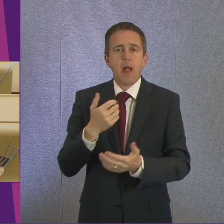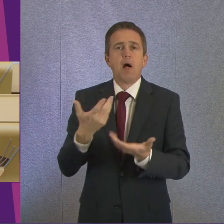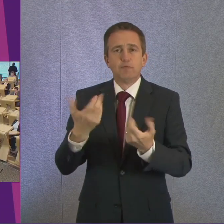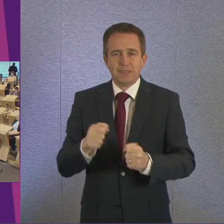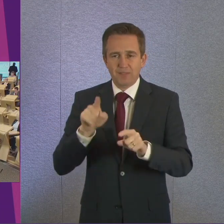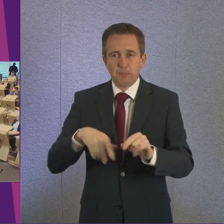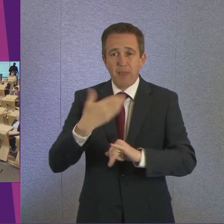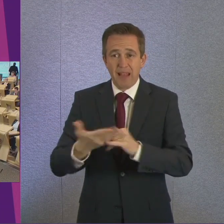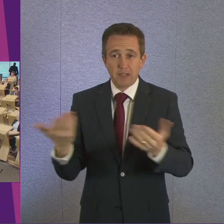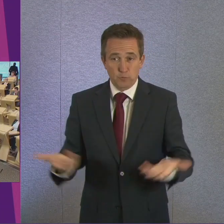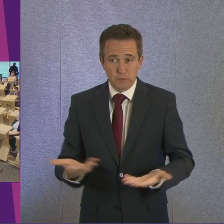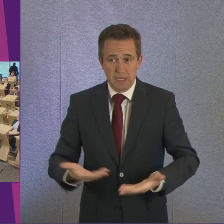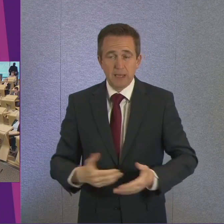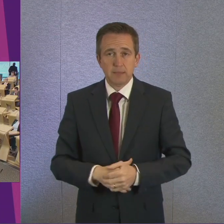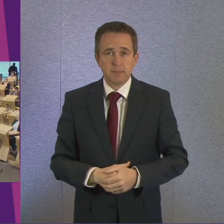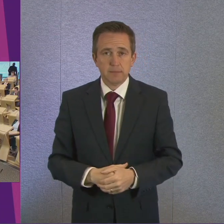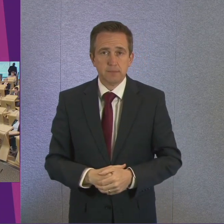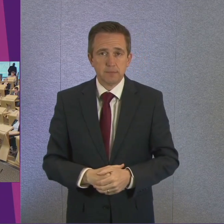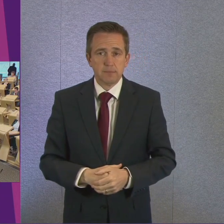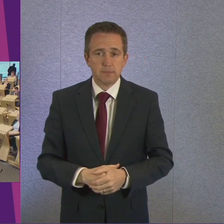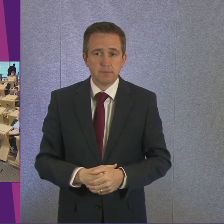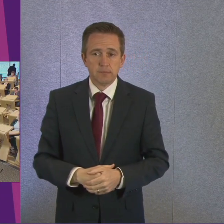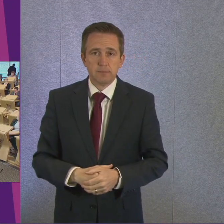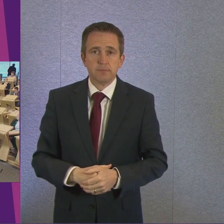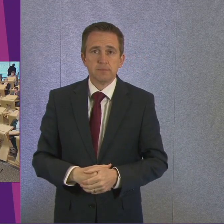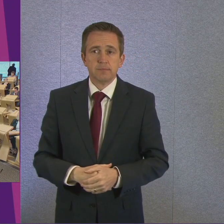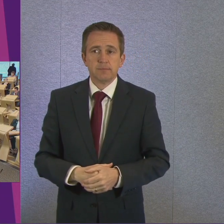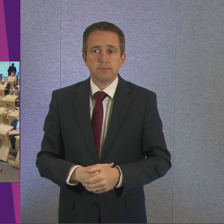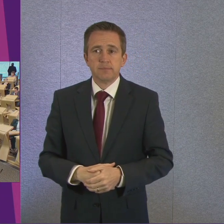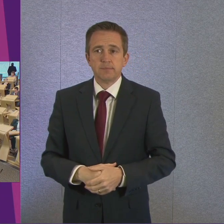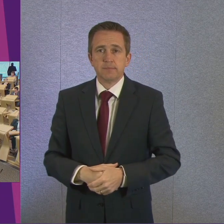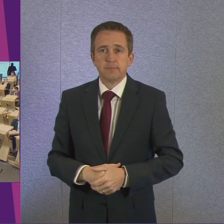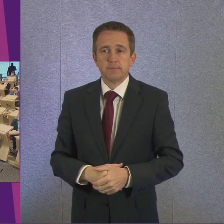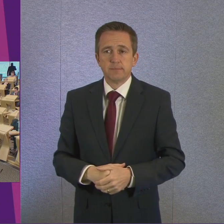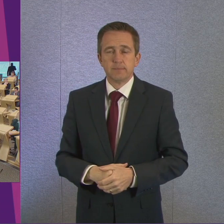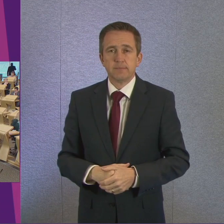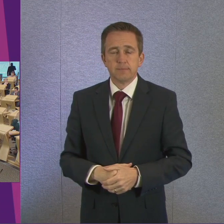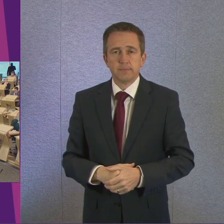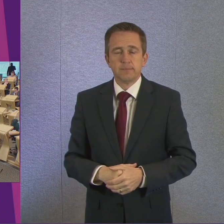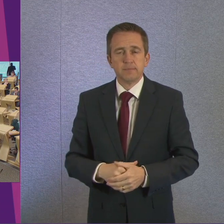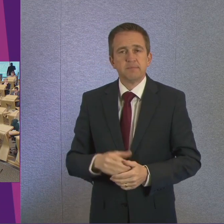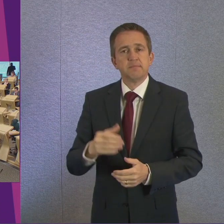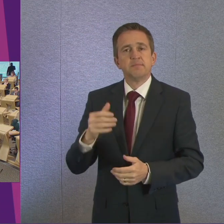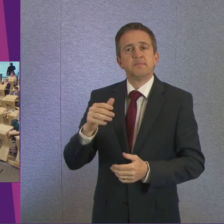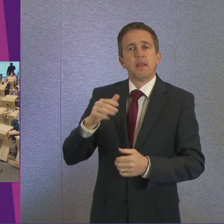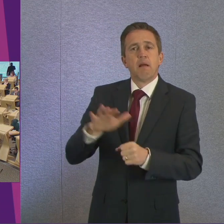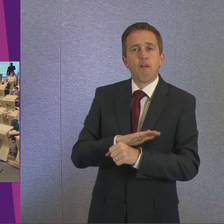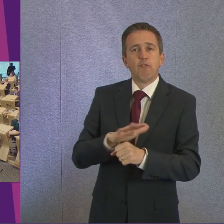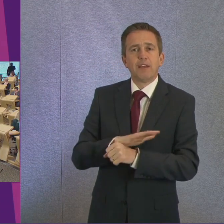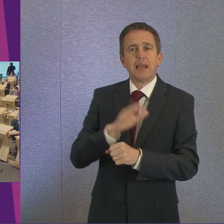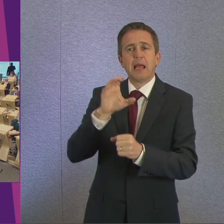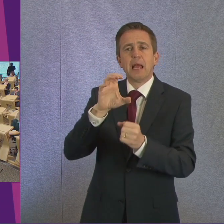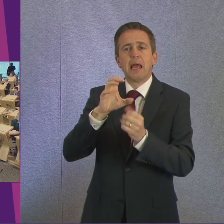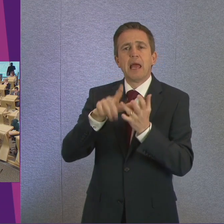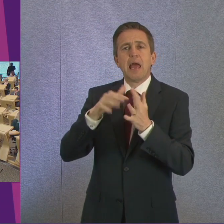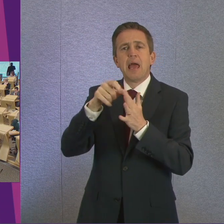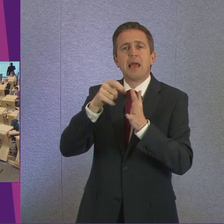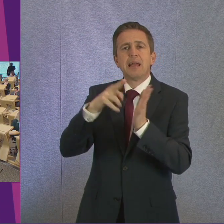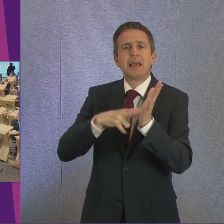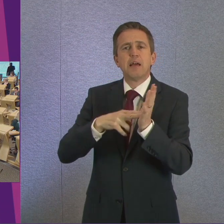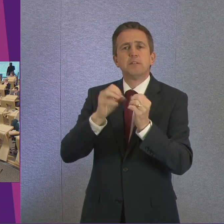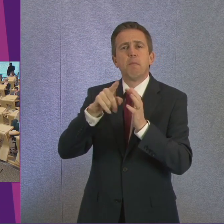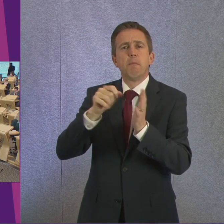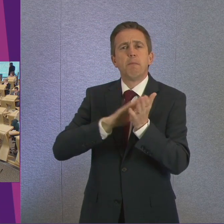today. Annabel Ewing to be followed by Brian Whittle. Thank you, Presiding Officer. As the MSP for Cowdenbeath constituency, can I just take